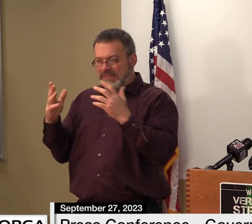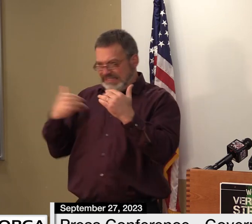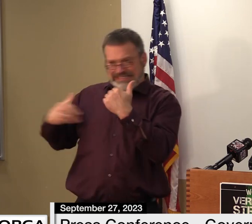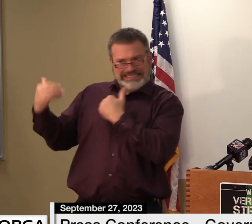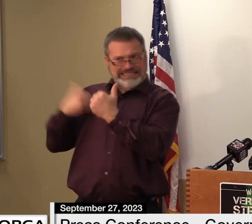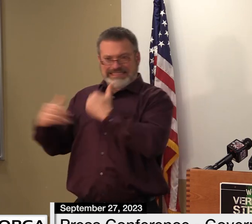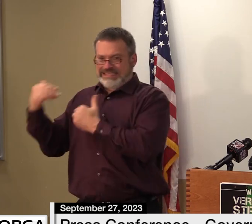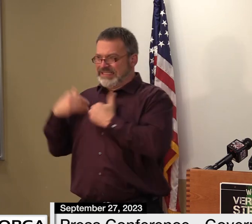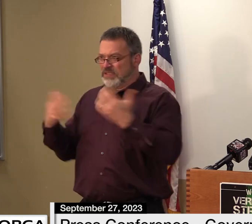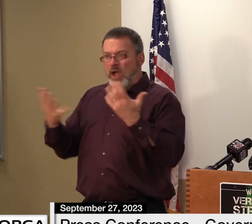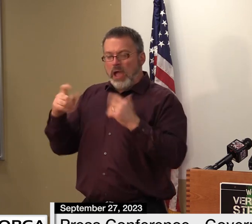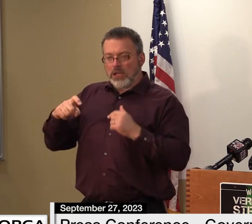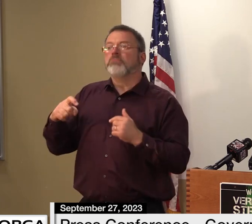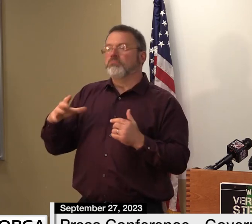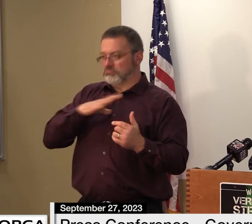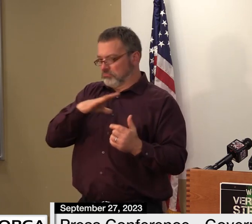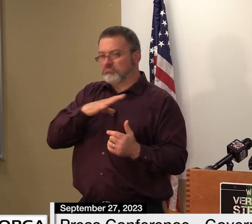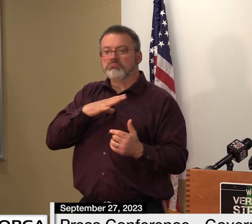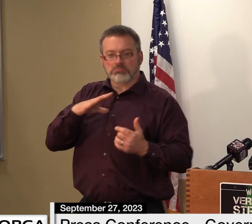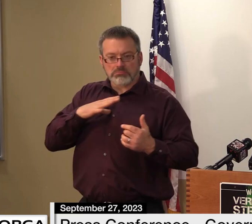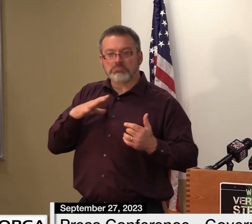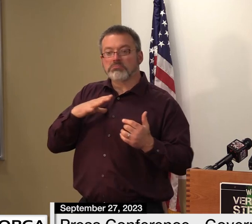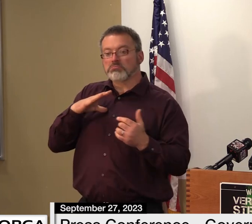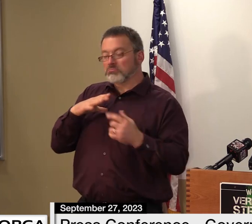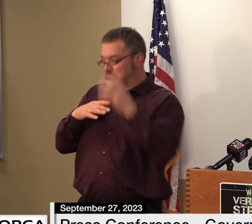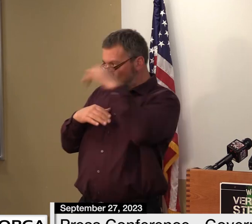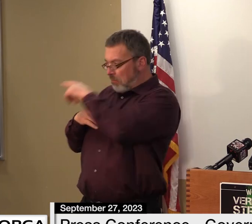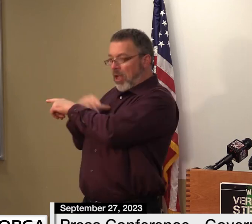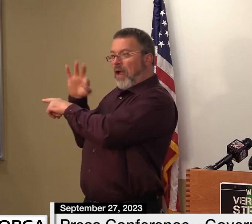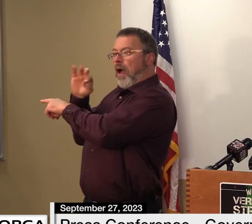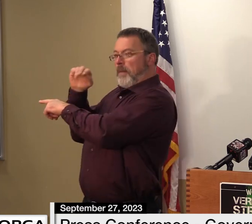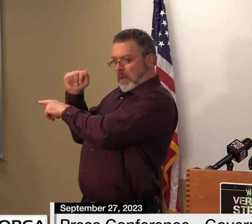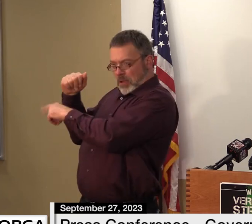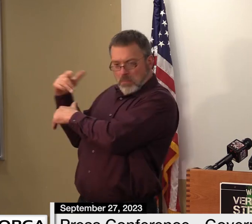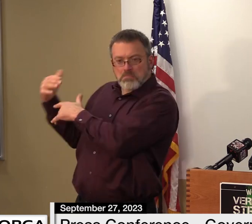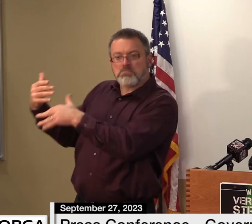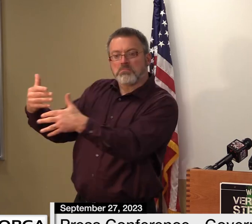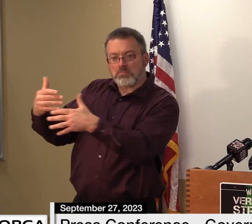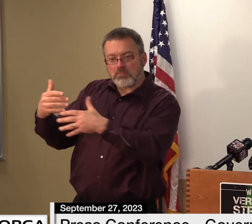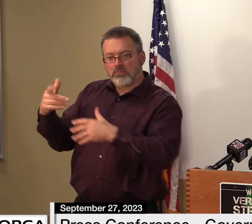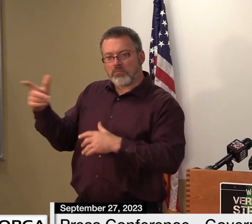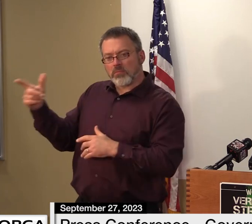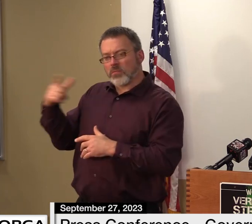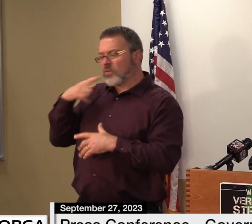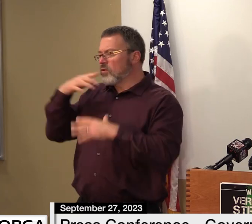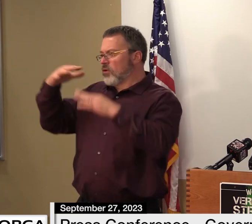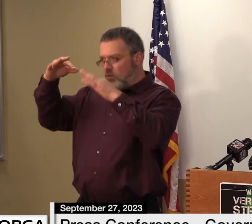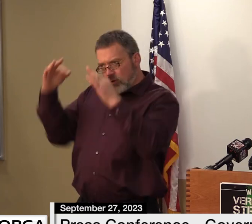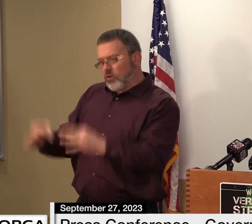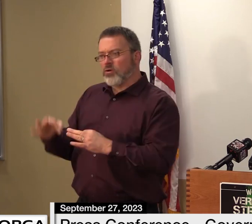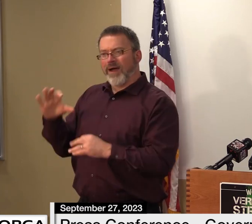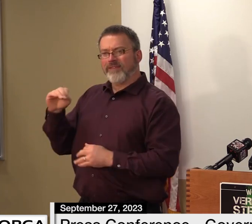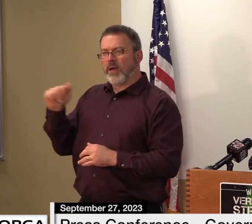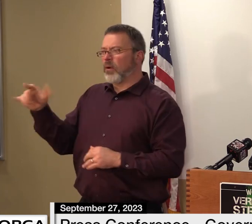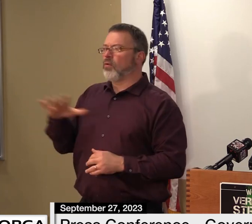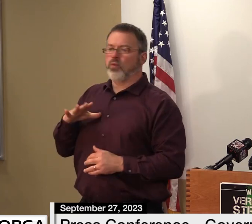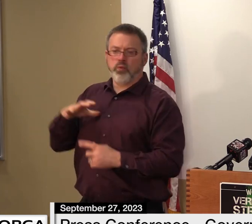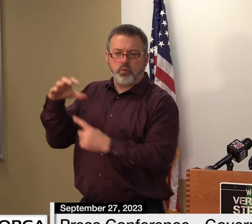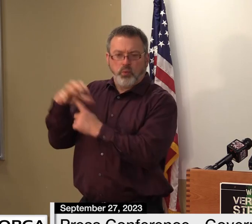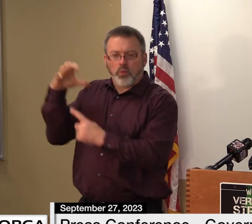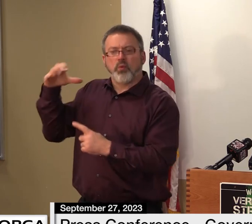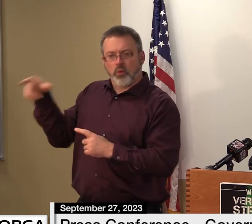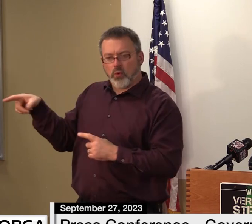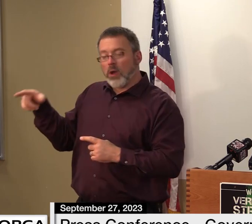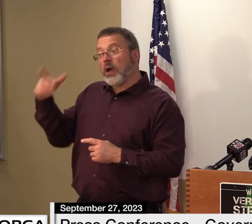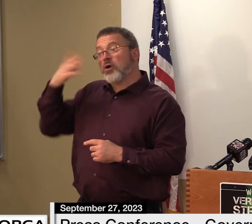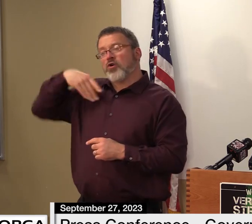the board. The FEMA process, while wonderful and great, and the folks in FEMA have been wonderful to work with, it's complicated, and it's a